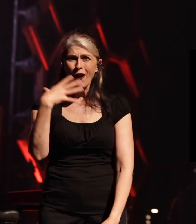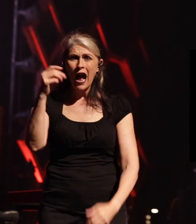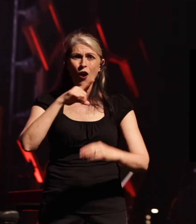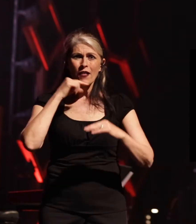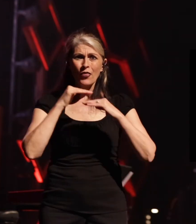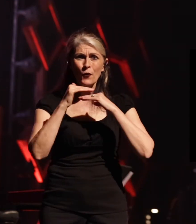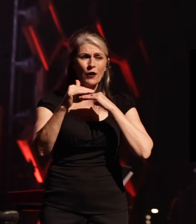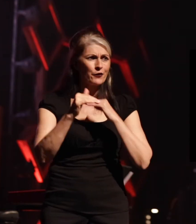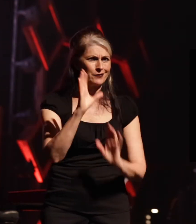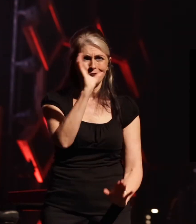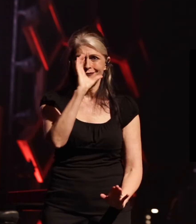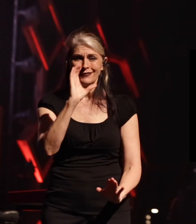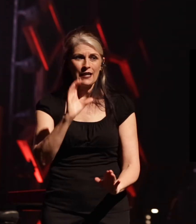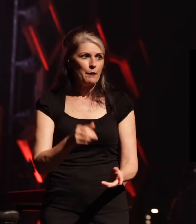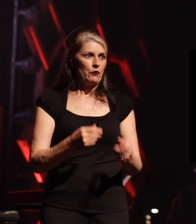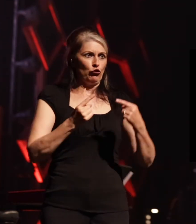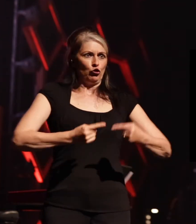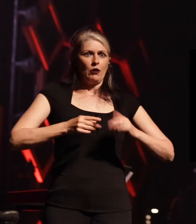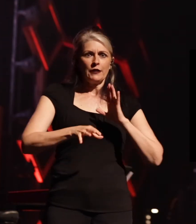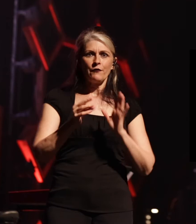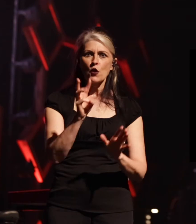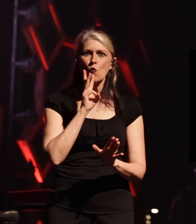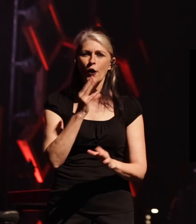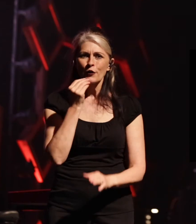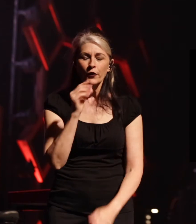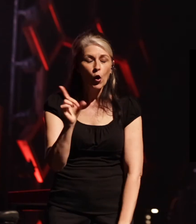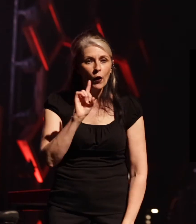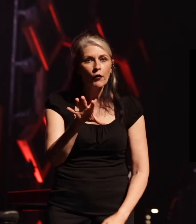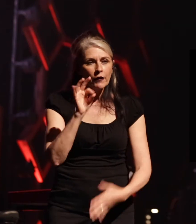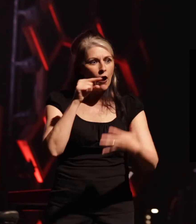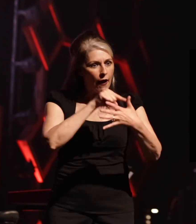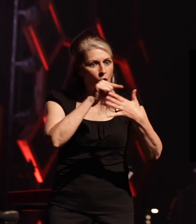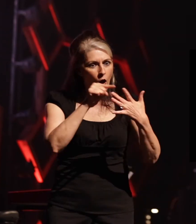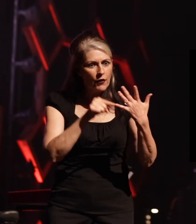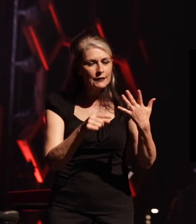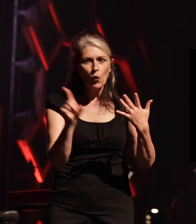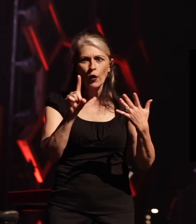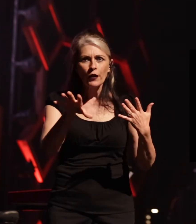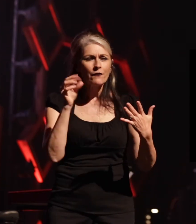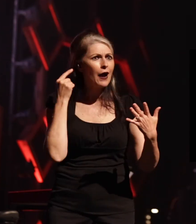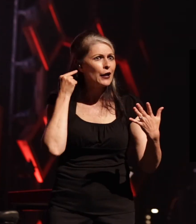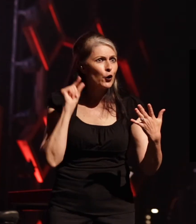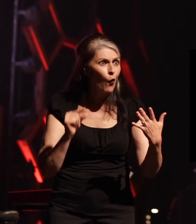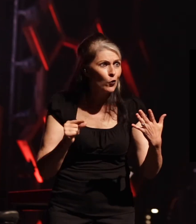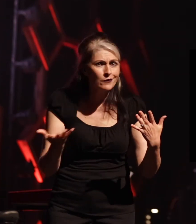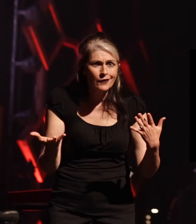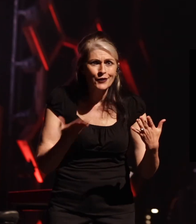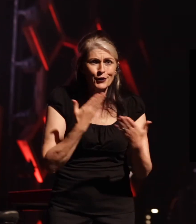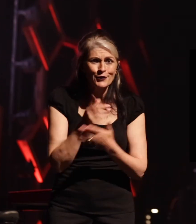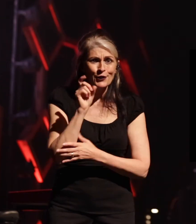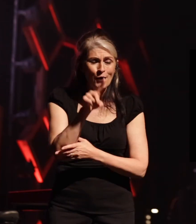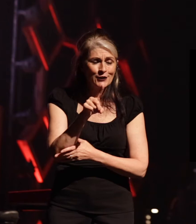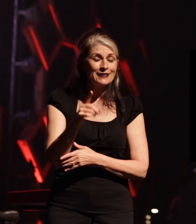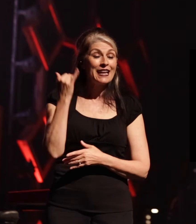finding water and food. So where are they going to have gold? Oh, that's a good question. Well, if you